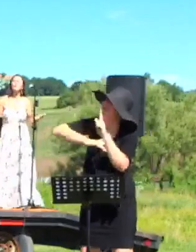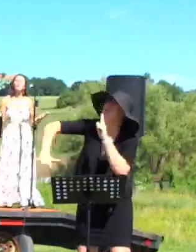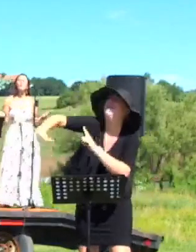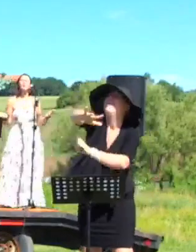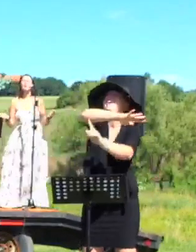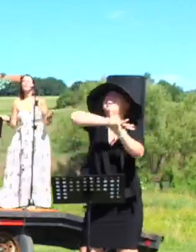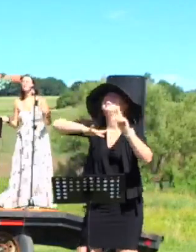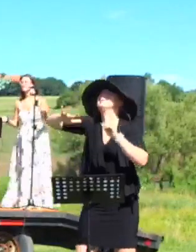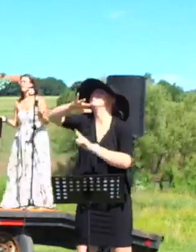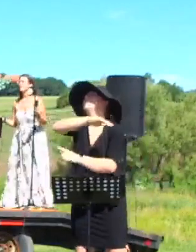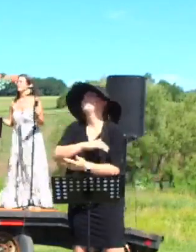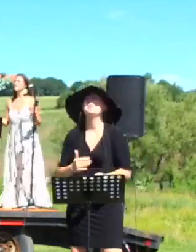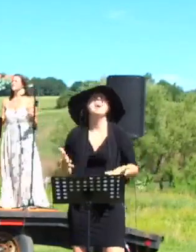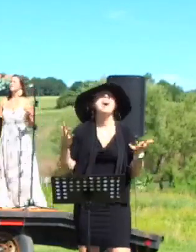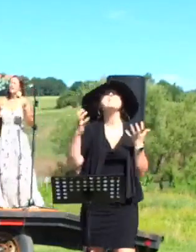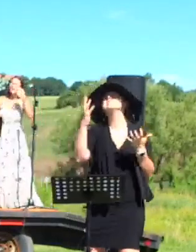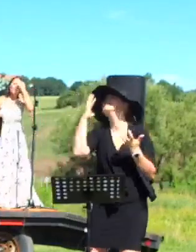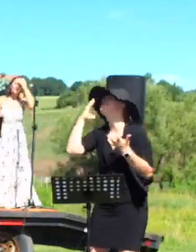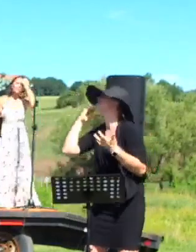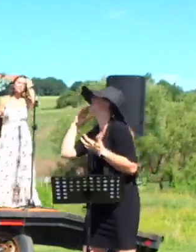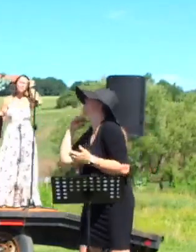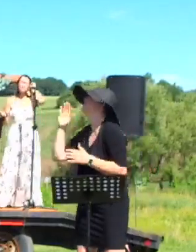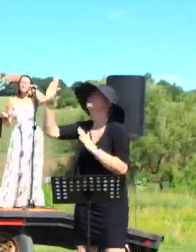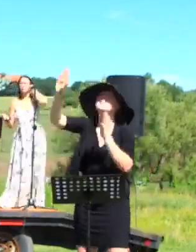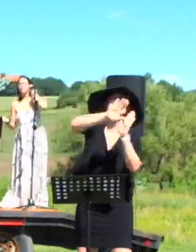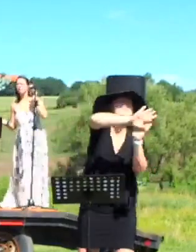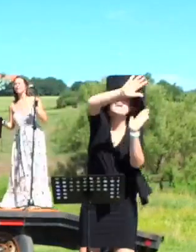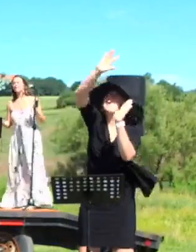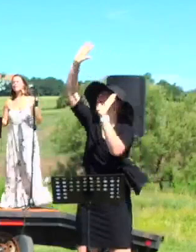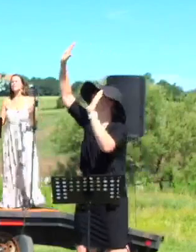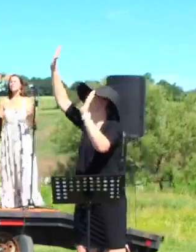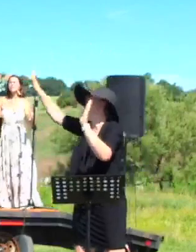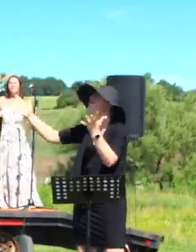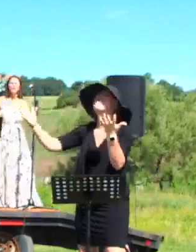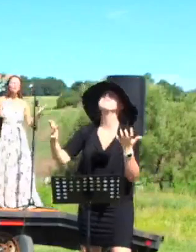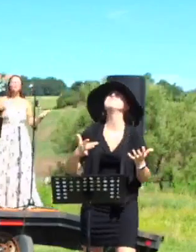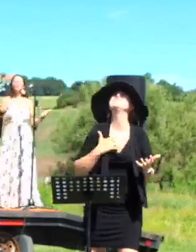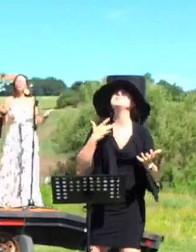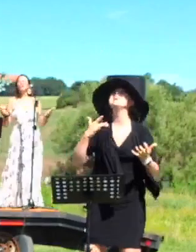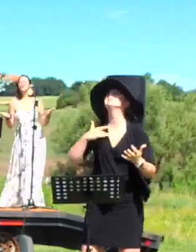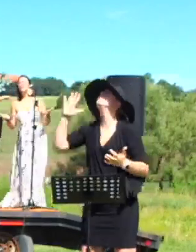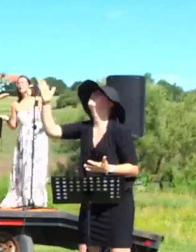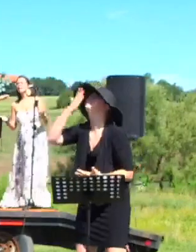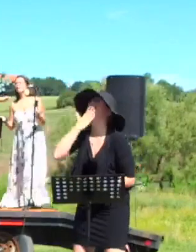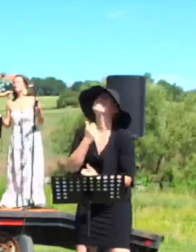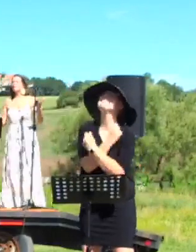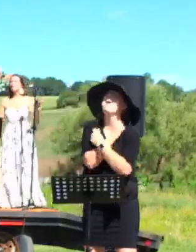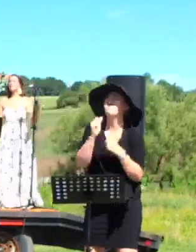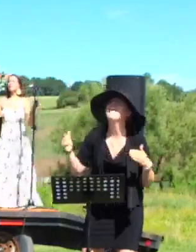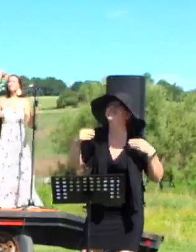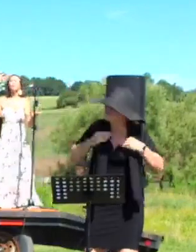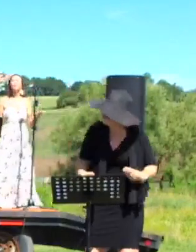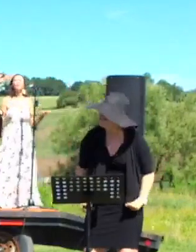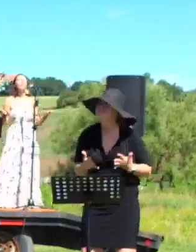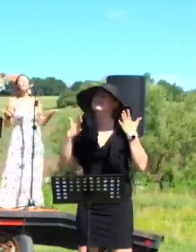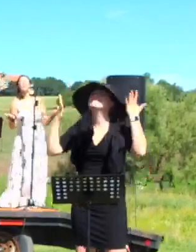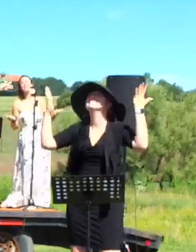your presence. Let us experience the glory of